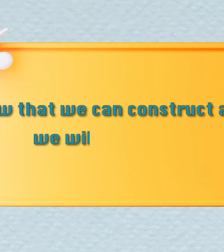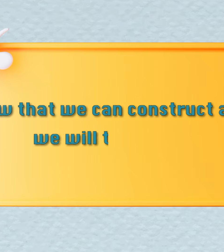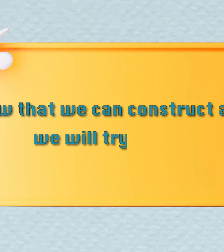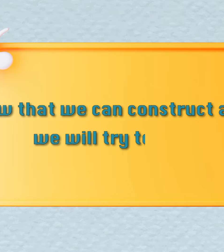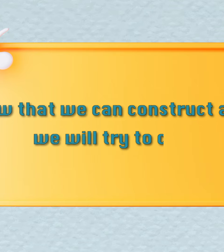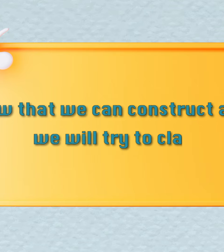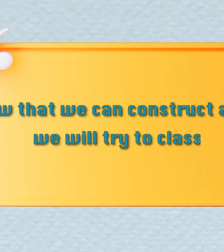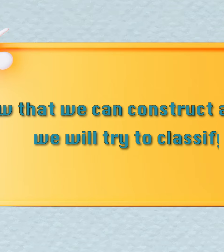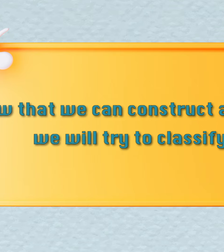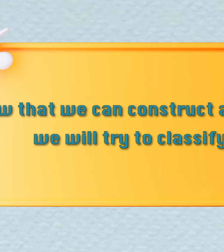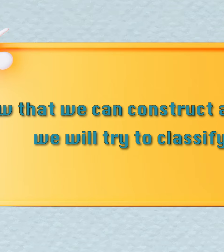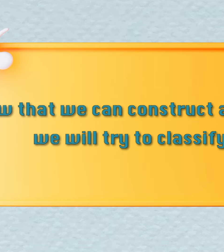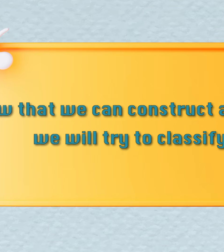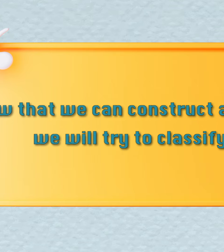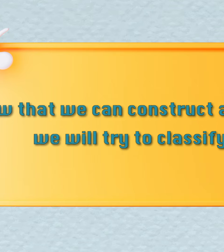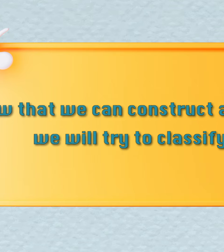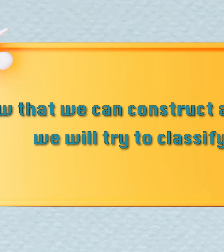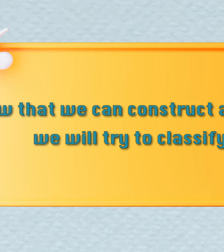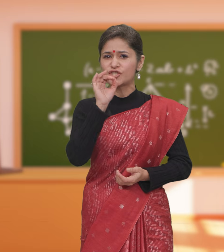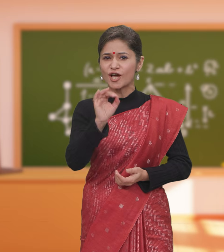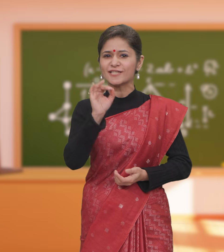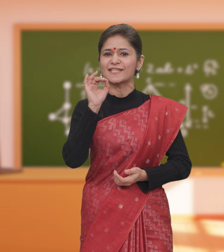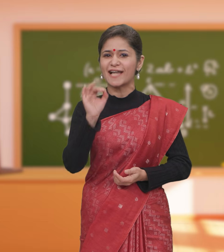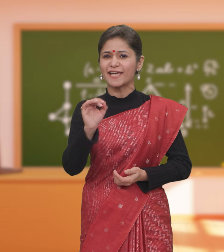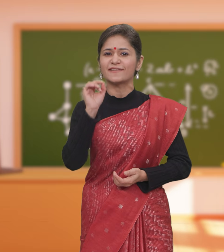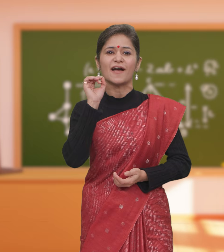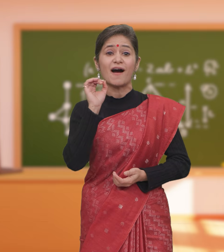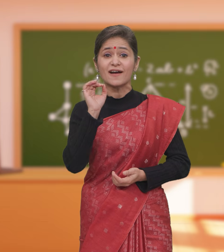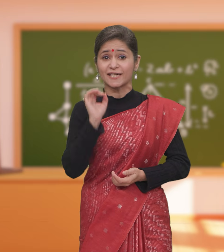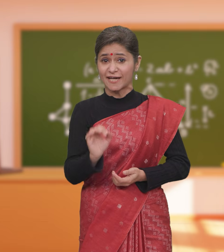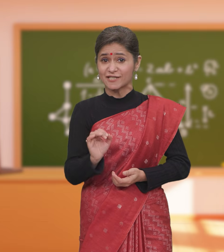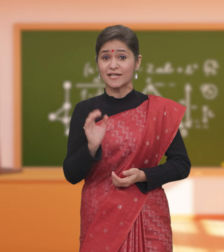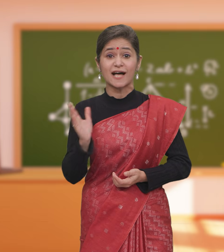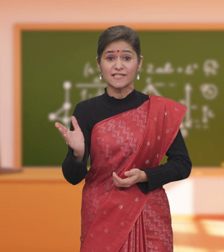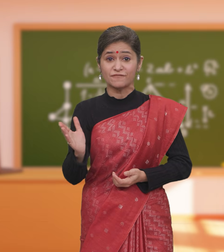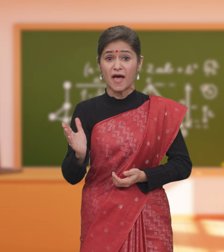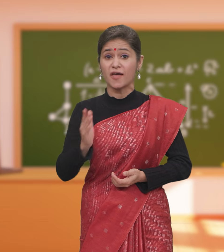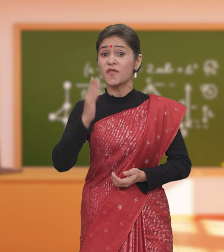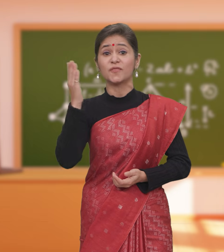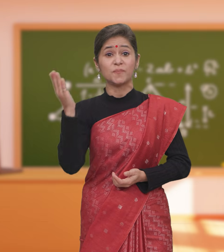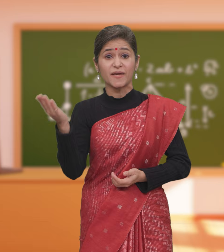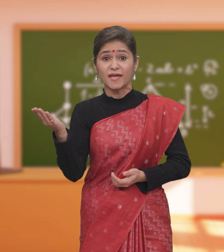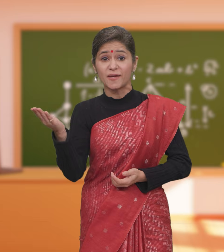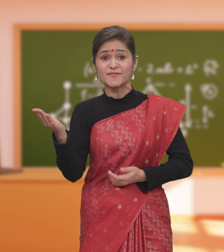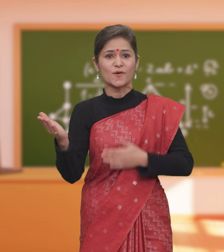we will try to classify it just like the architects classify the beams or